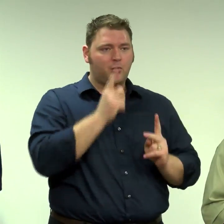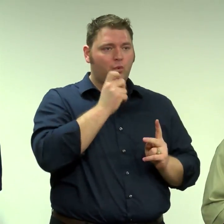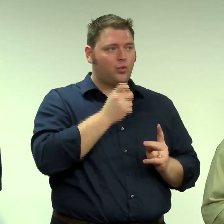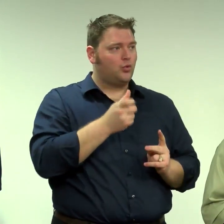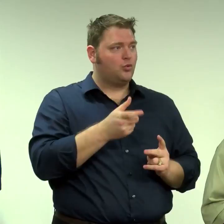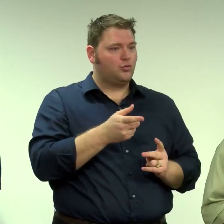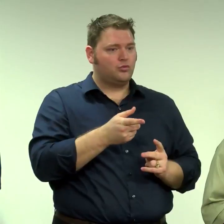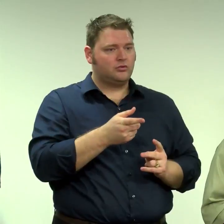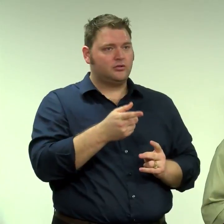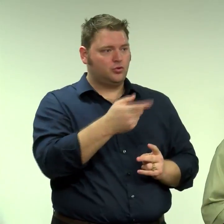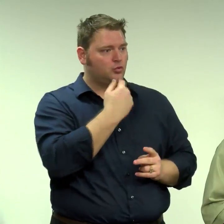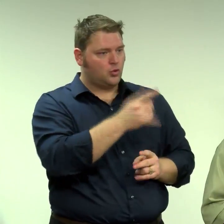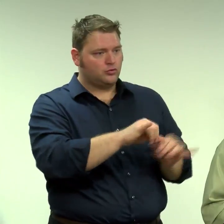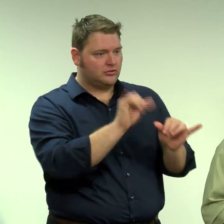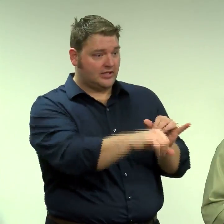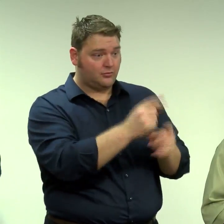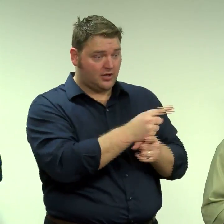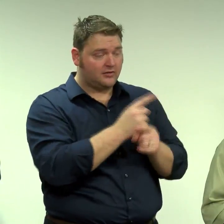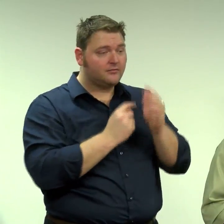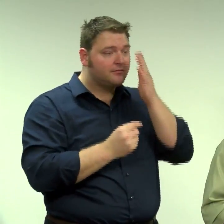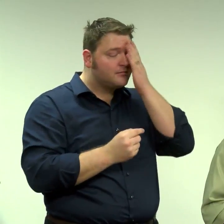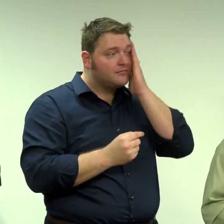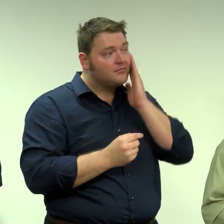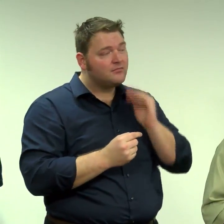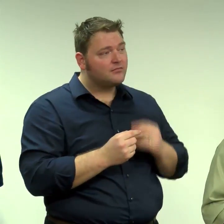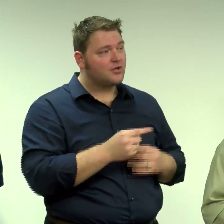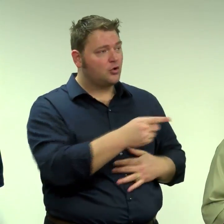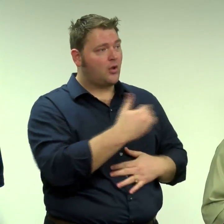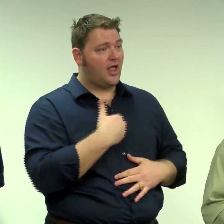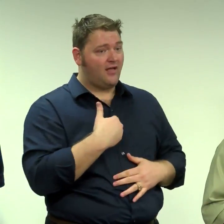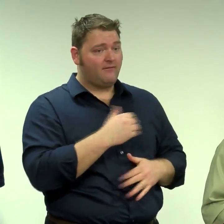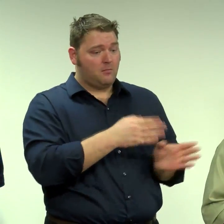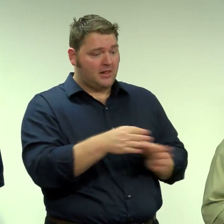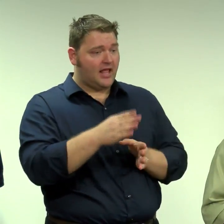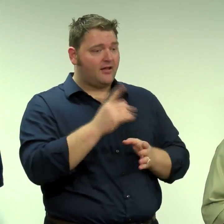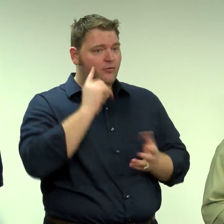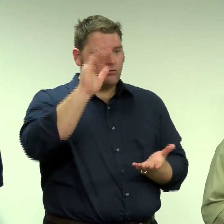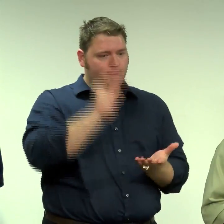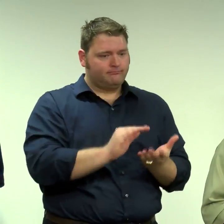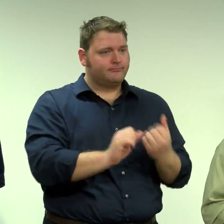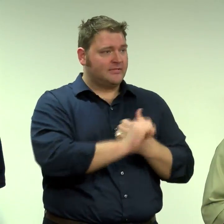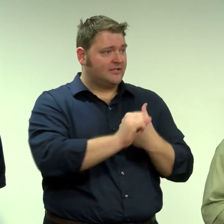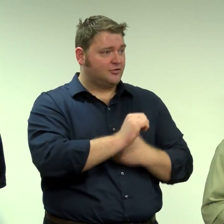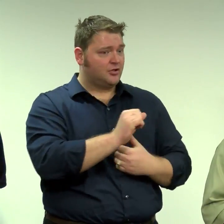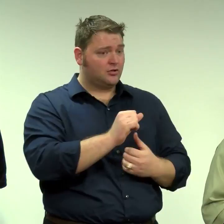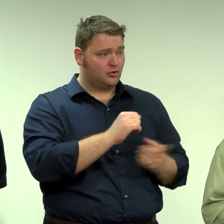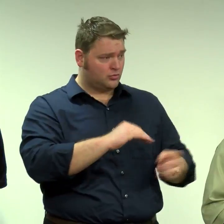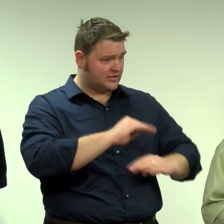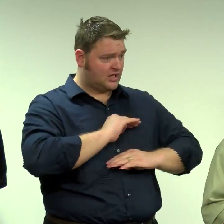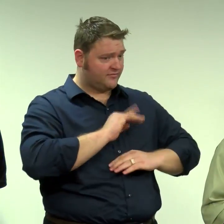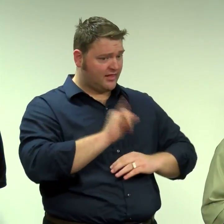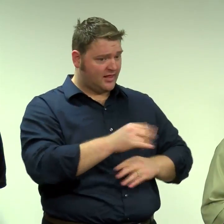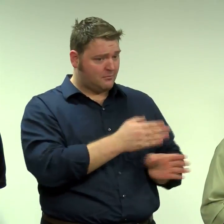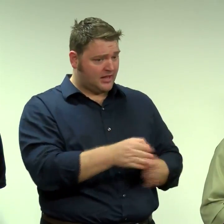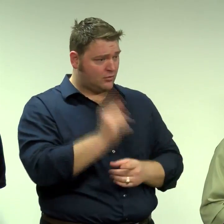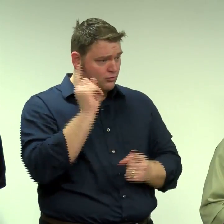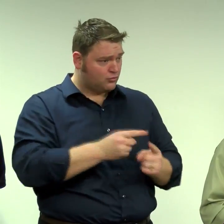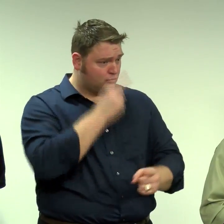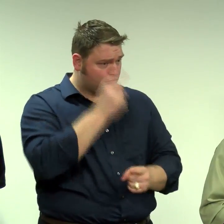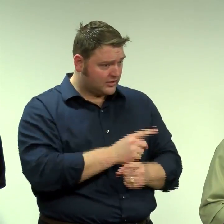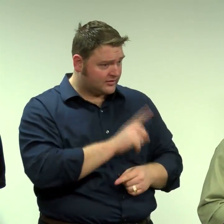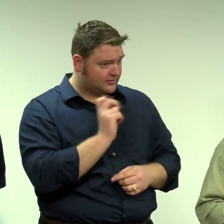to stay put. You had a hazard mitigation plan. Are you satisfied that that plan was the right plan? Do you